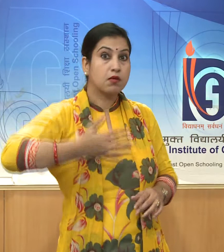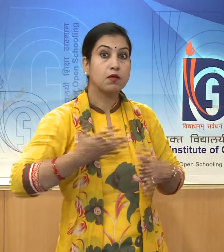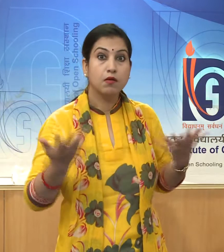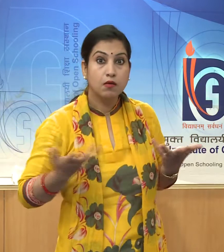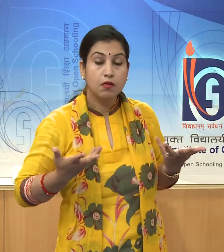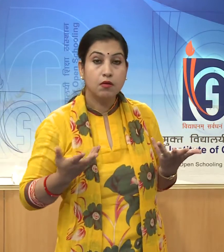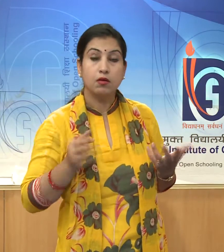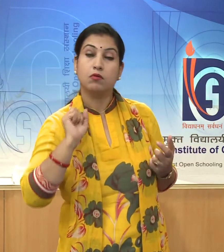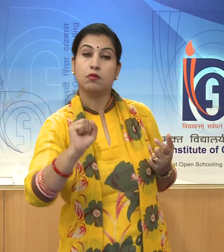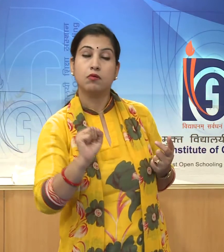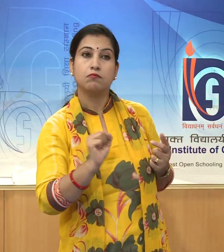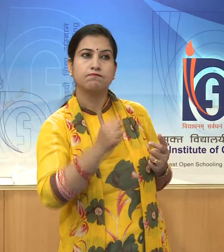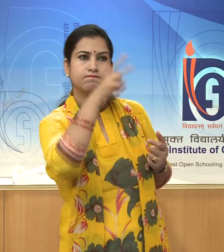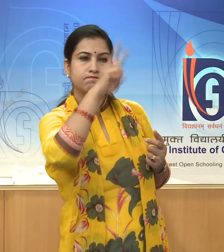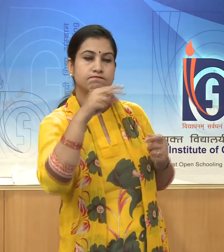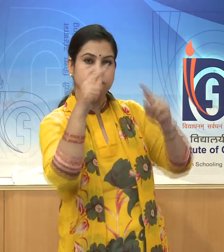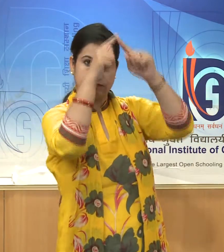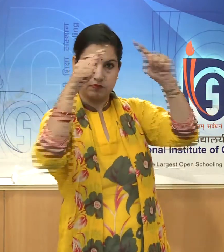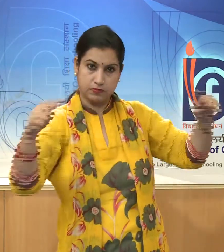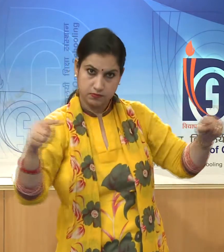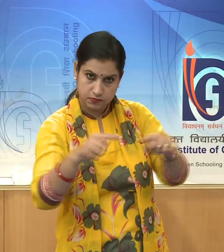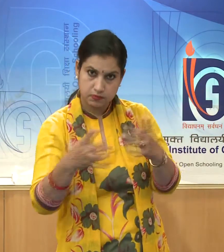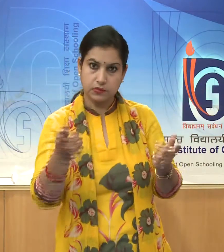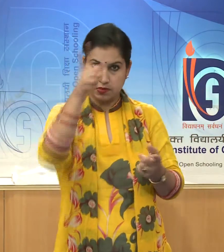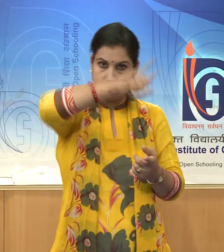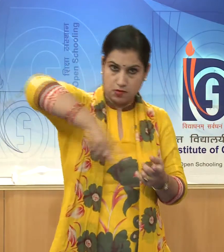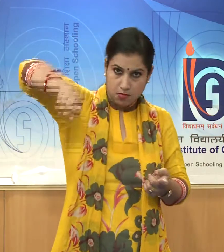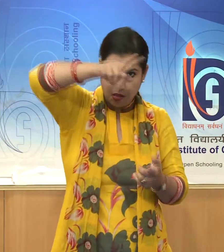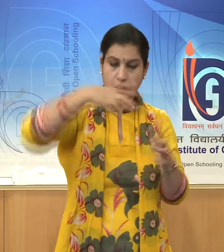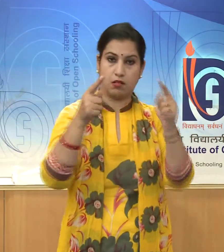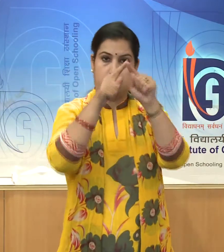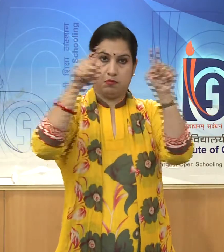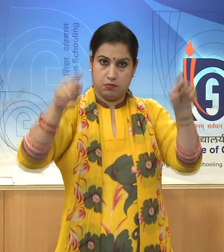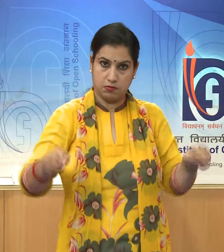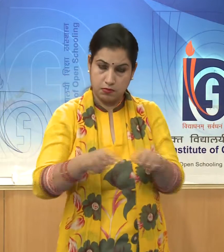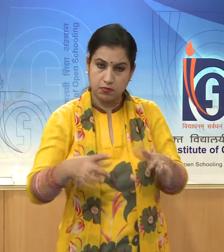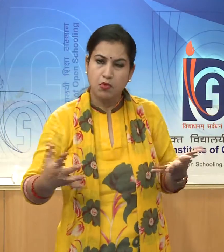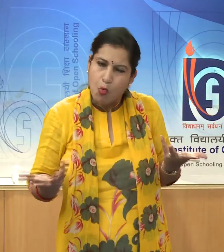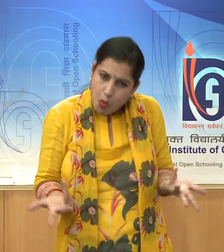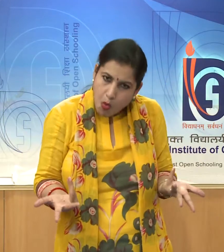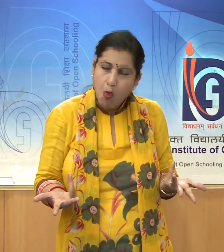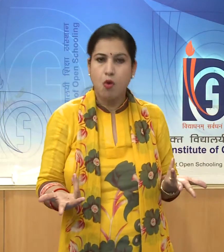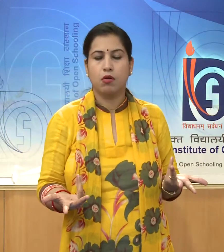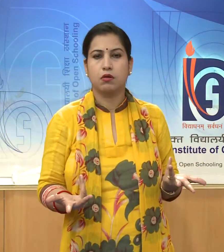to geometrical forms or distorted